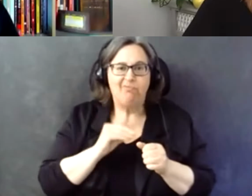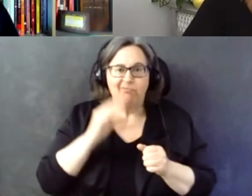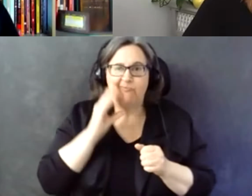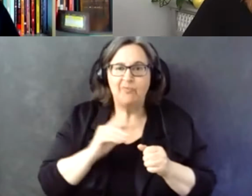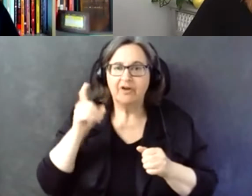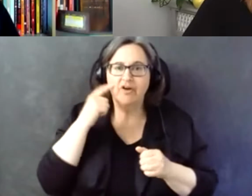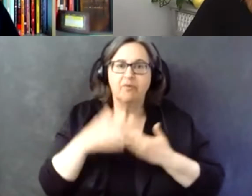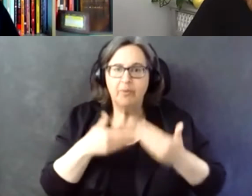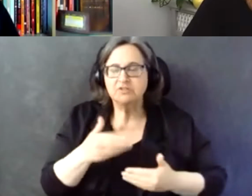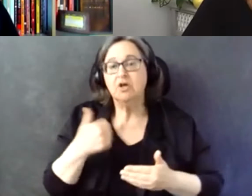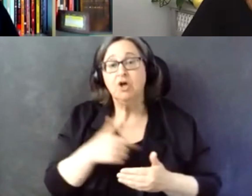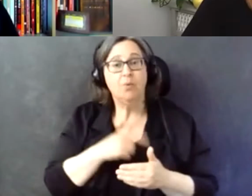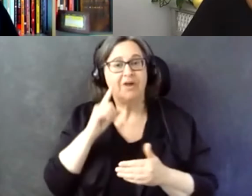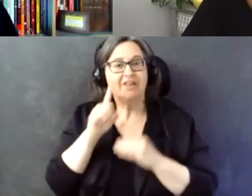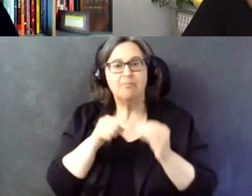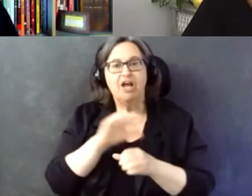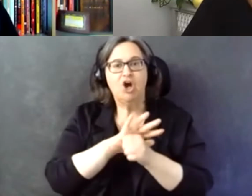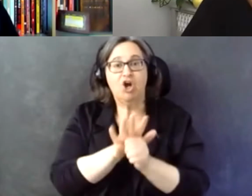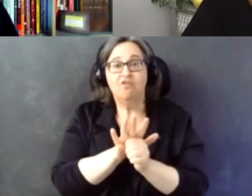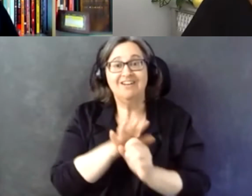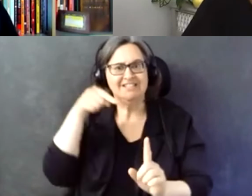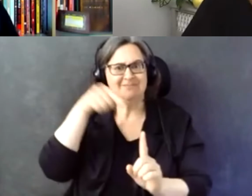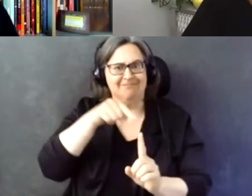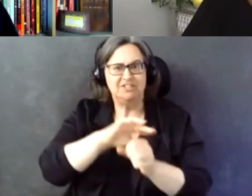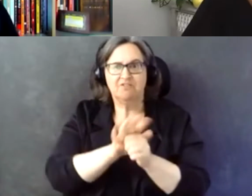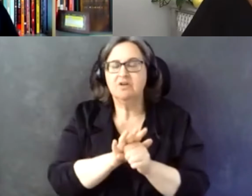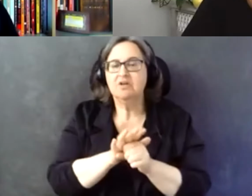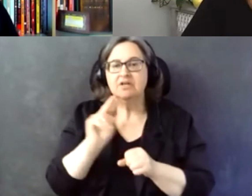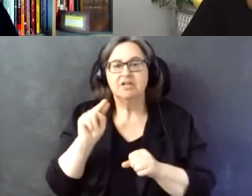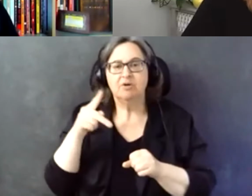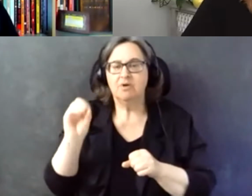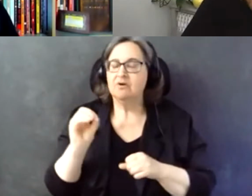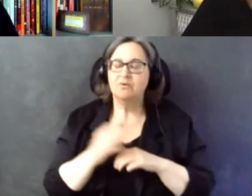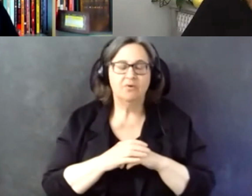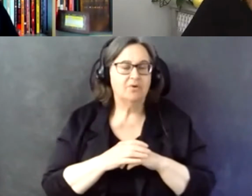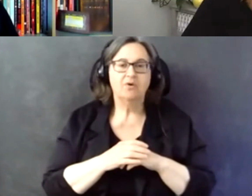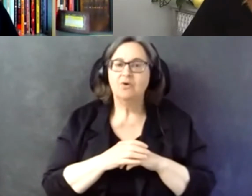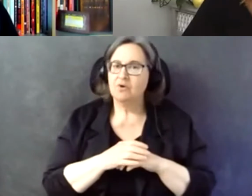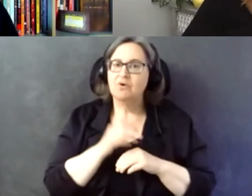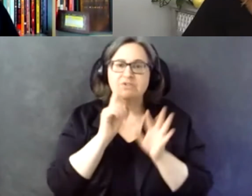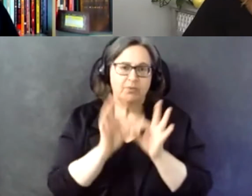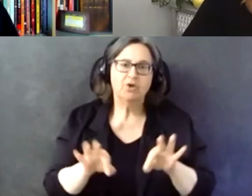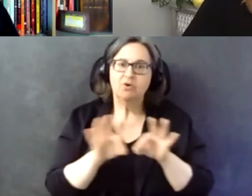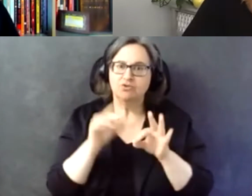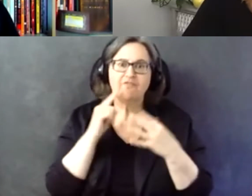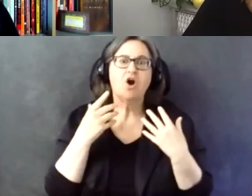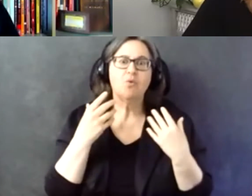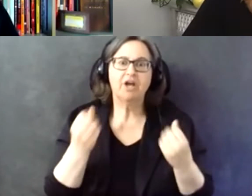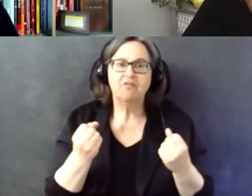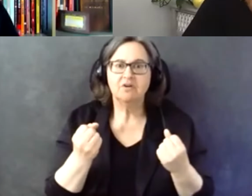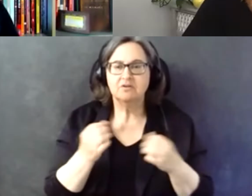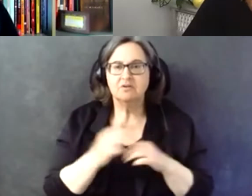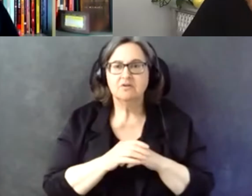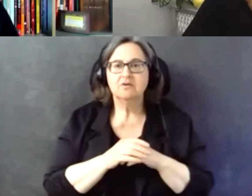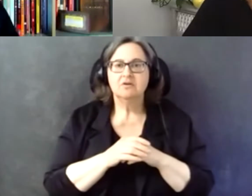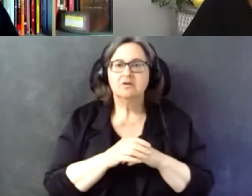you know when we think about i think covid in particular the non-profit sector is absolutely crucial to recovery you know after something like